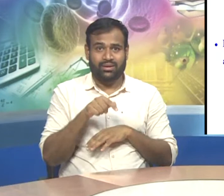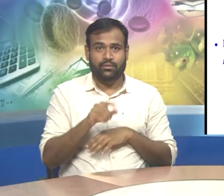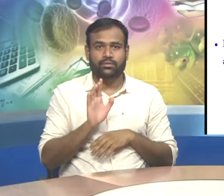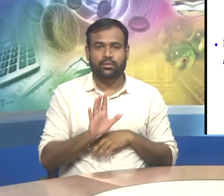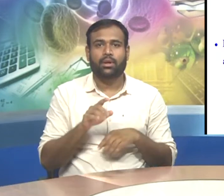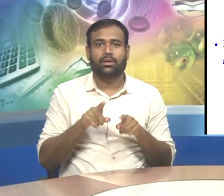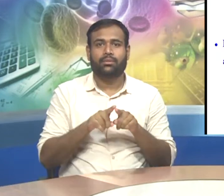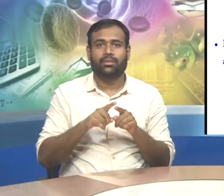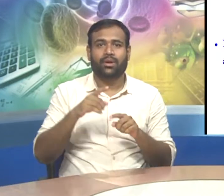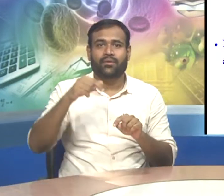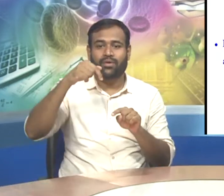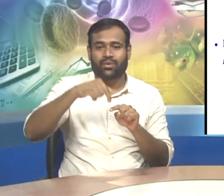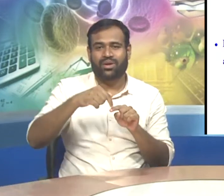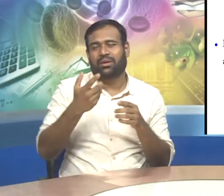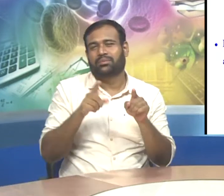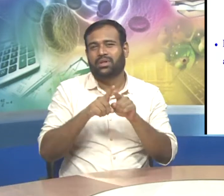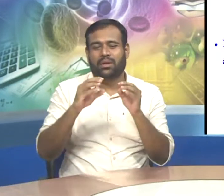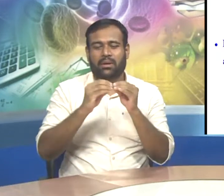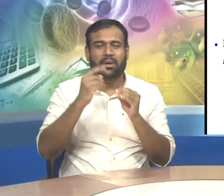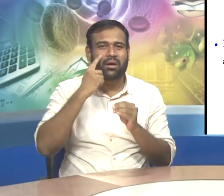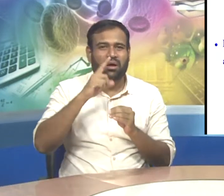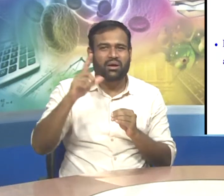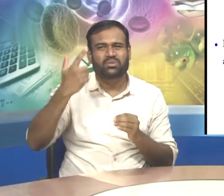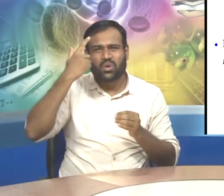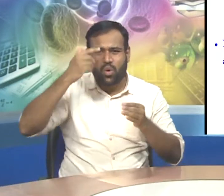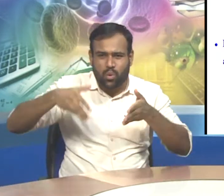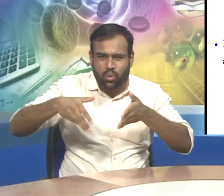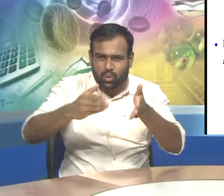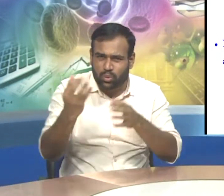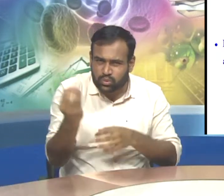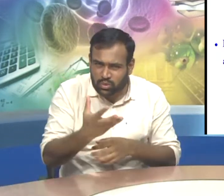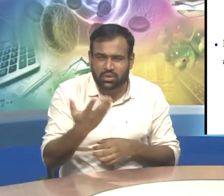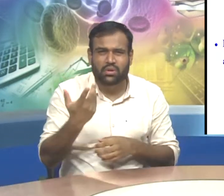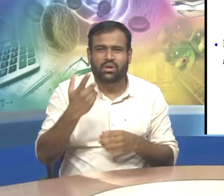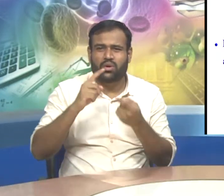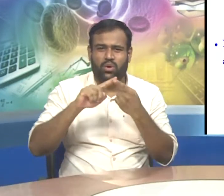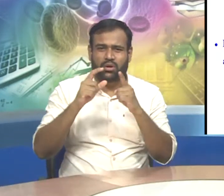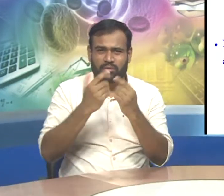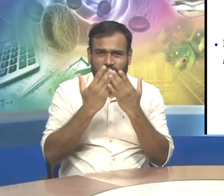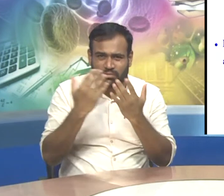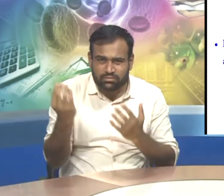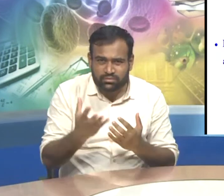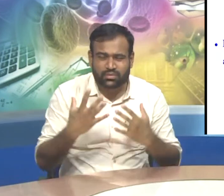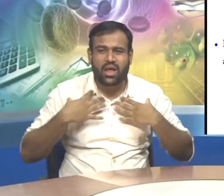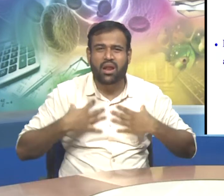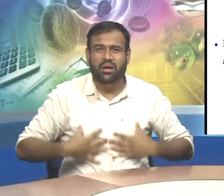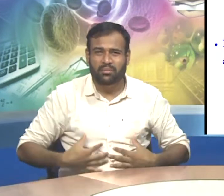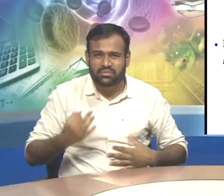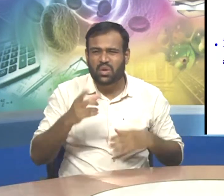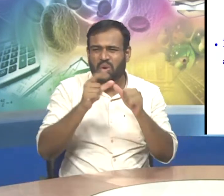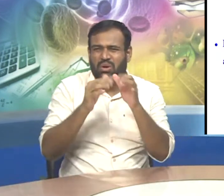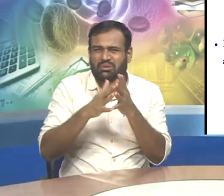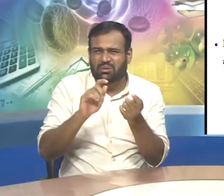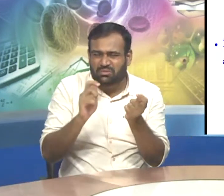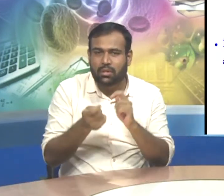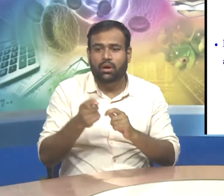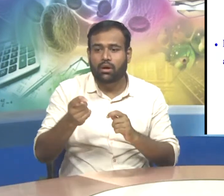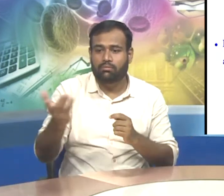Also, the presiding officer puts bills and other measures to vote and announces the result of